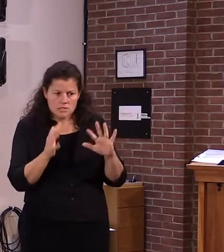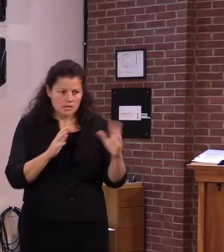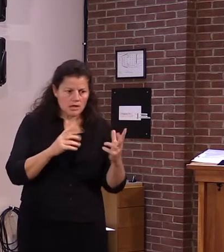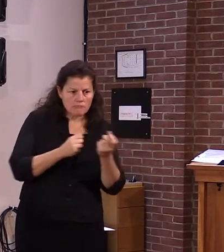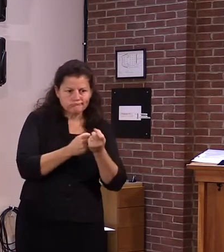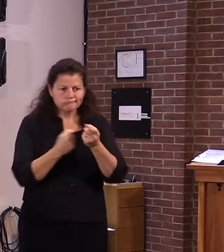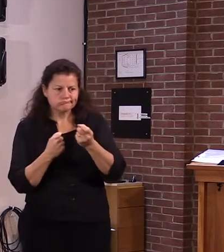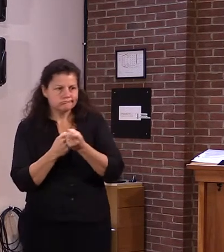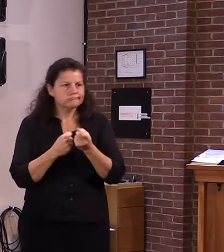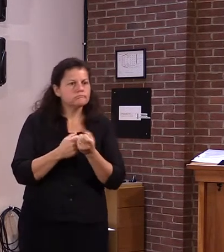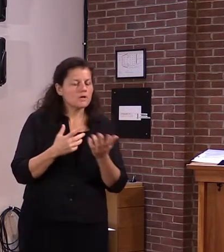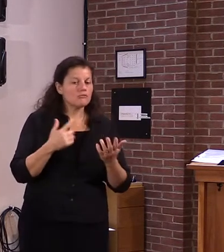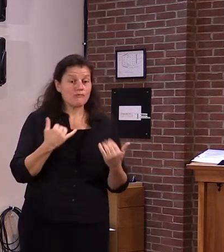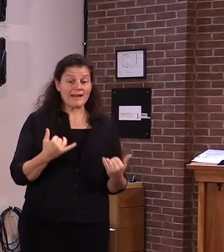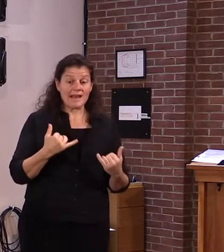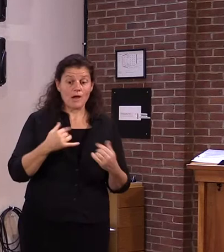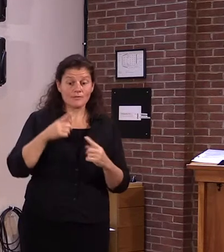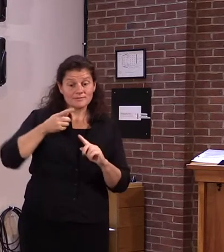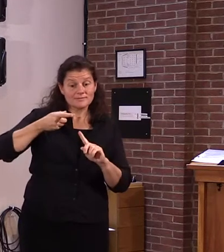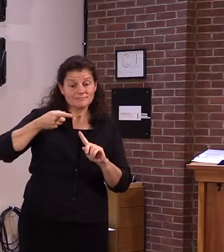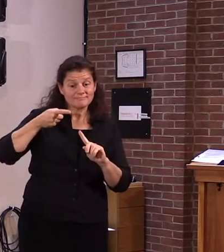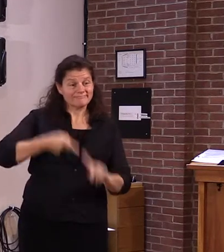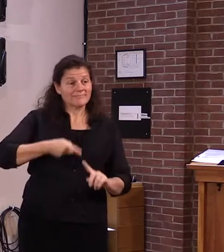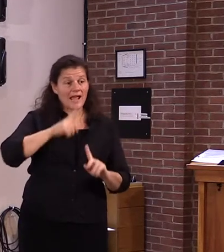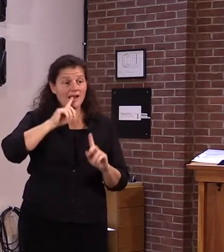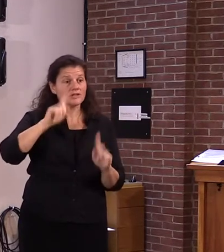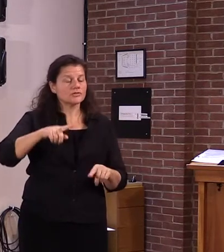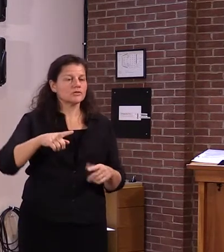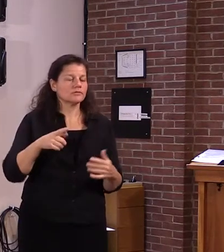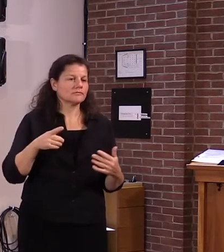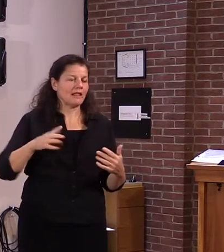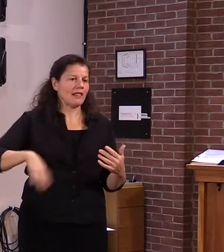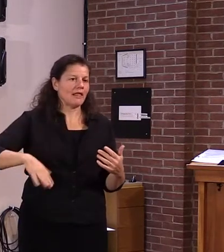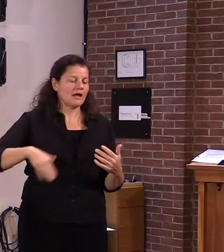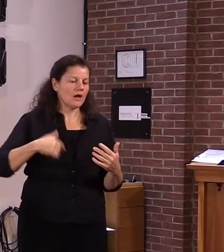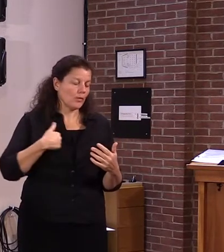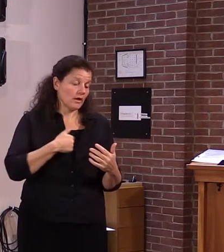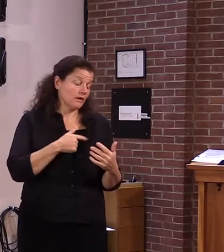now. We're just trying to remain as flexible as possible.